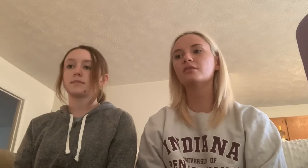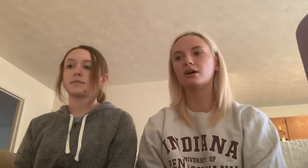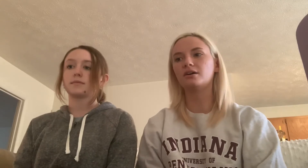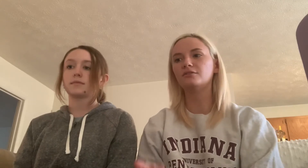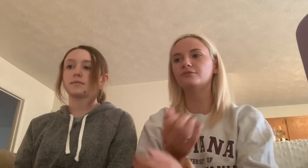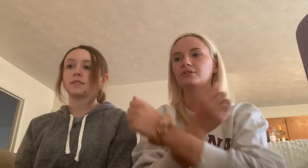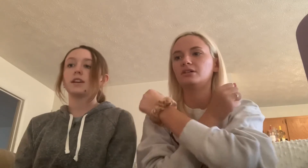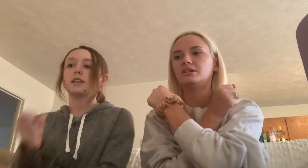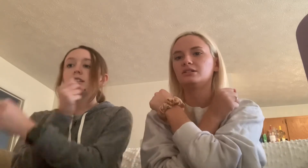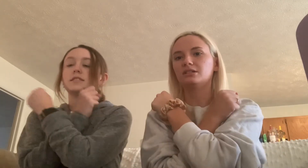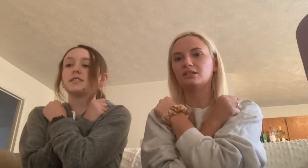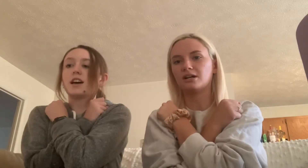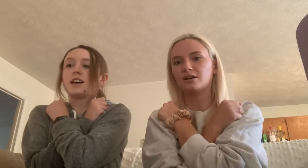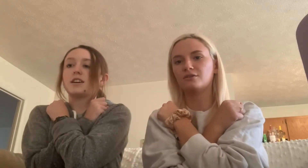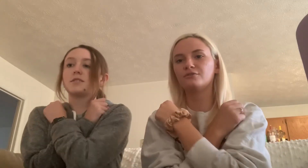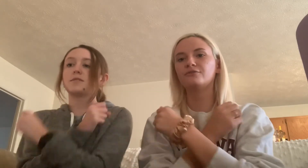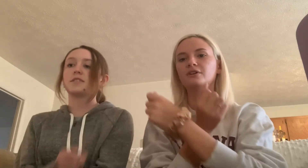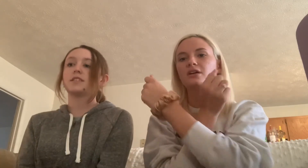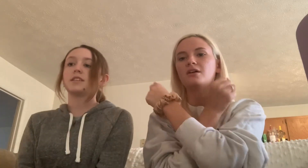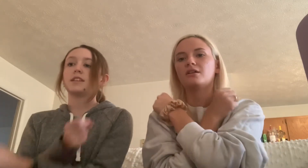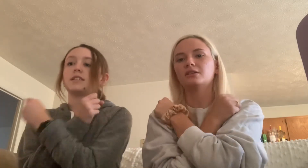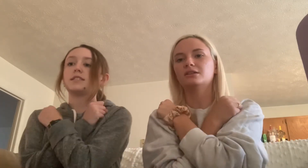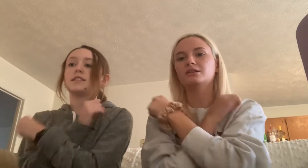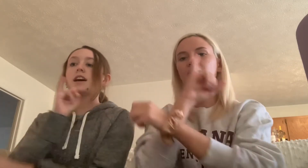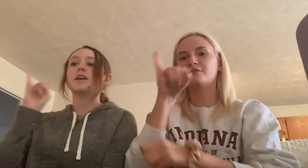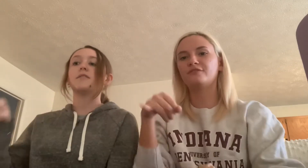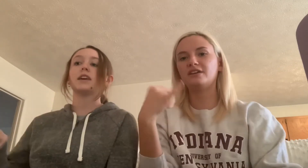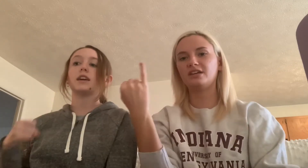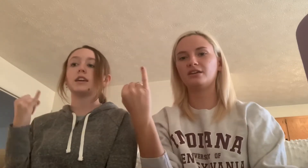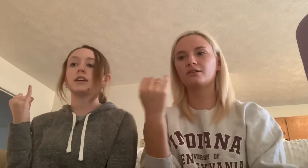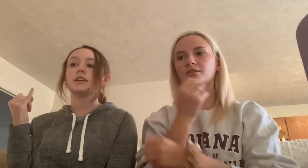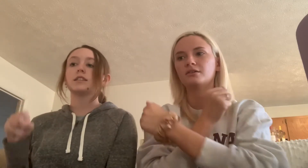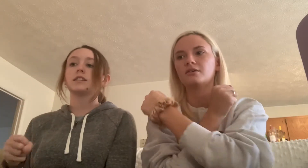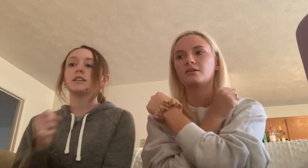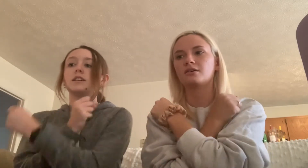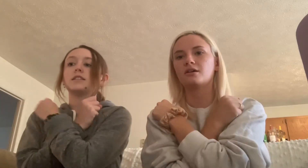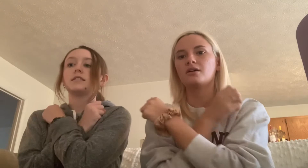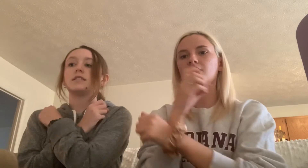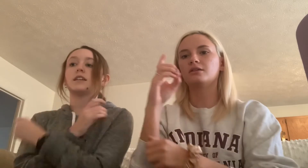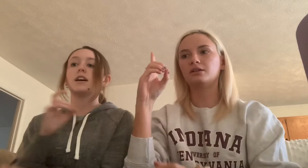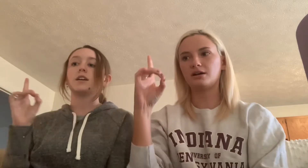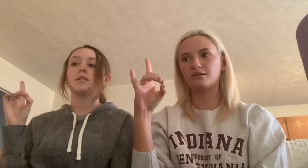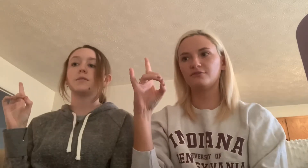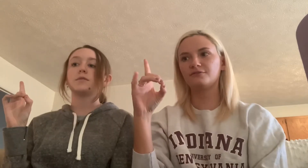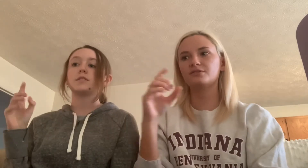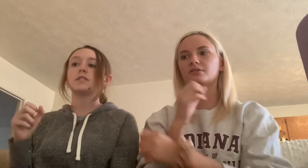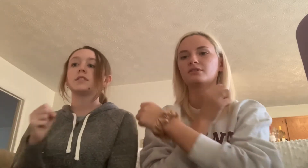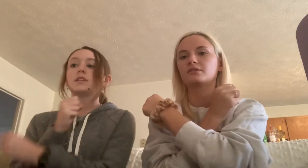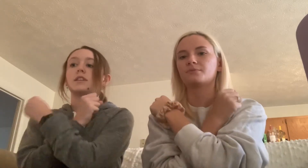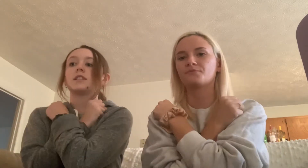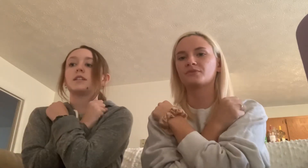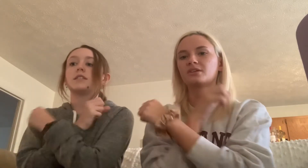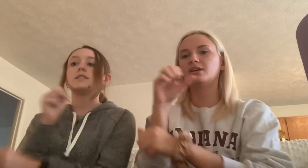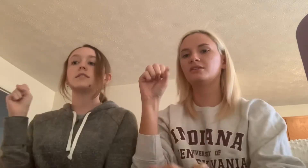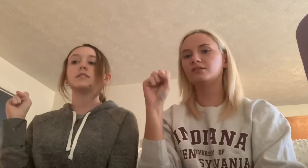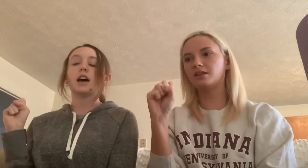love. Love, Loving, loved, and